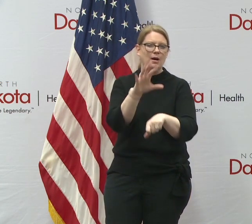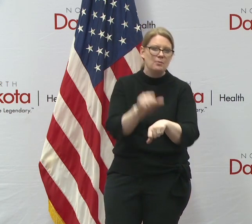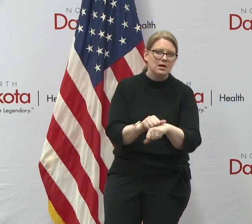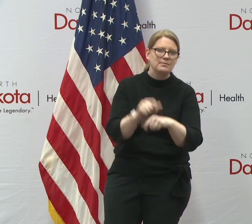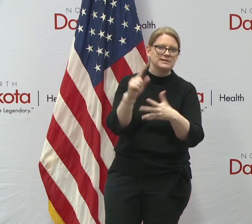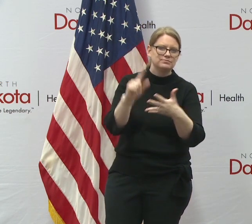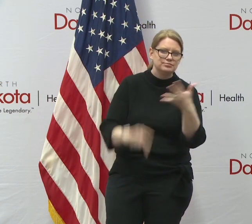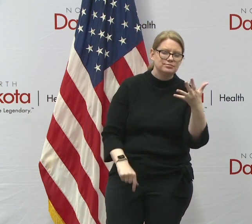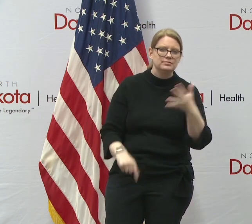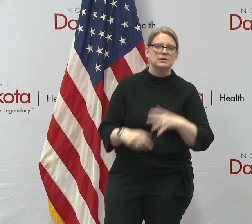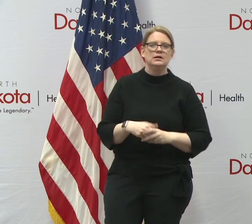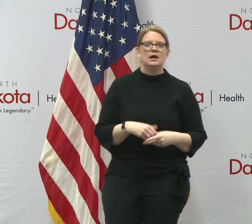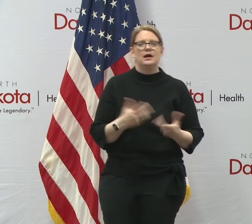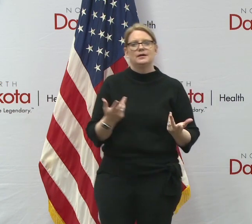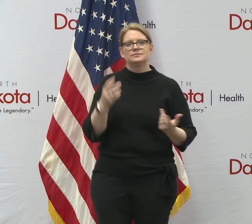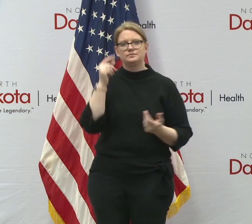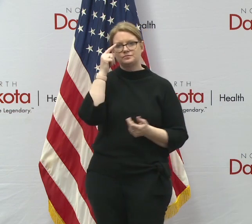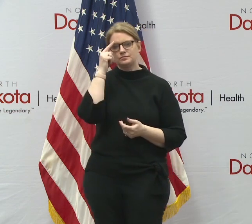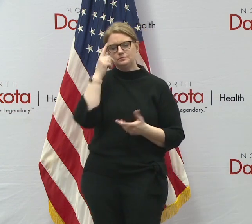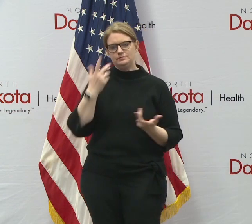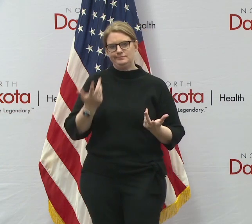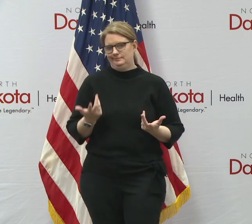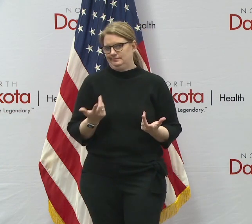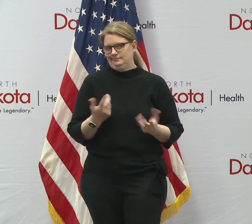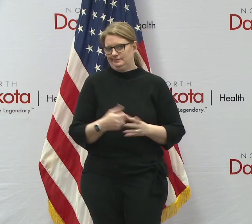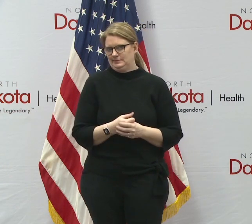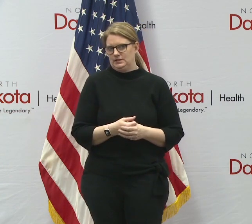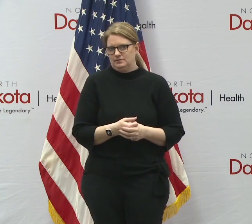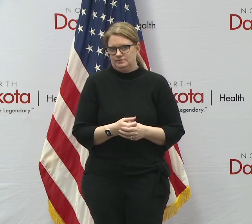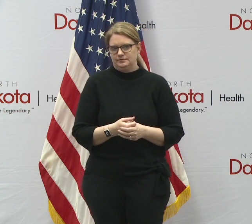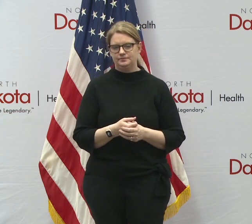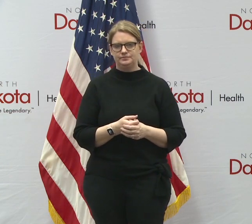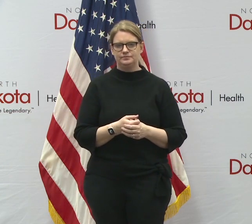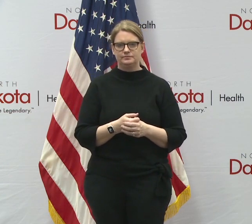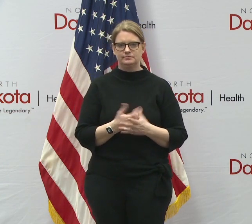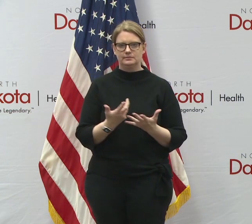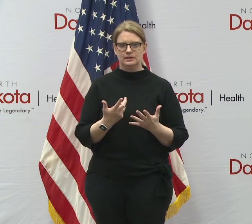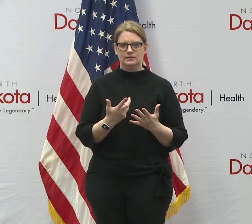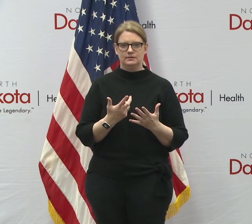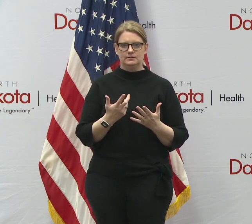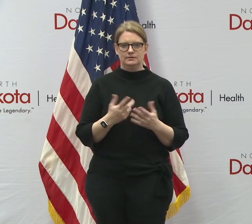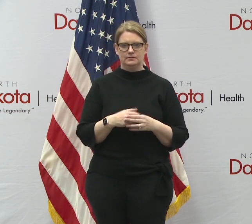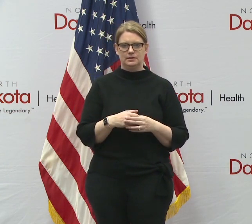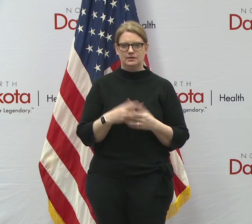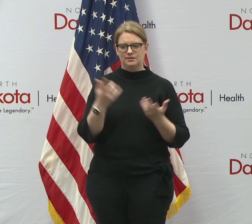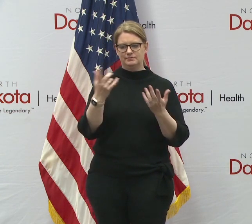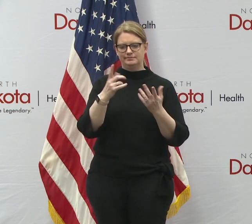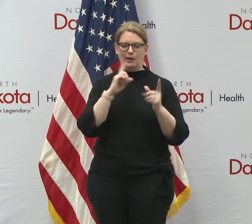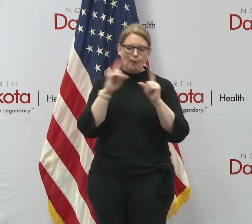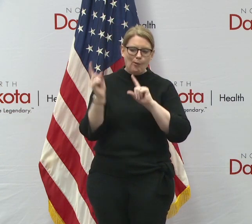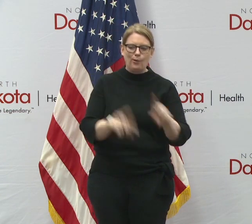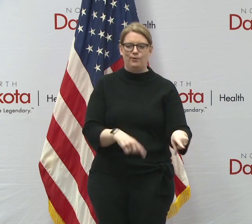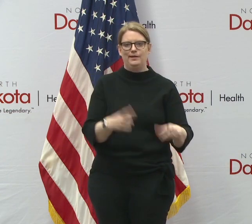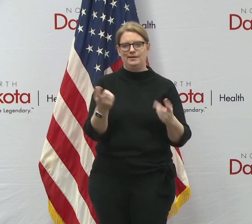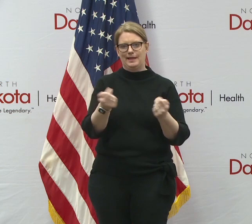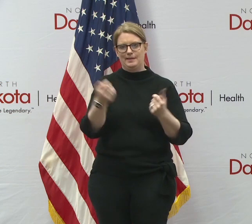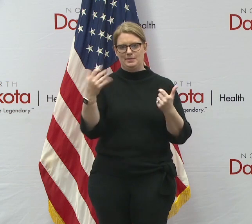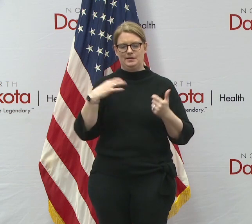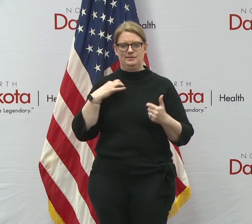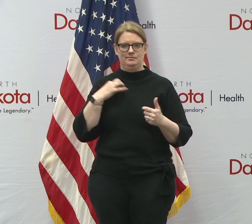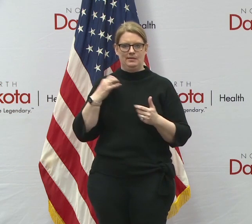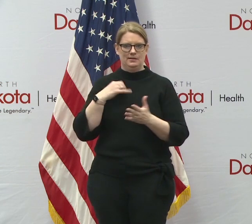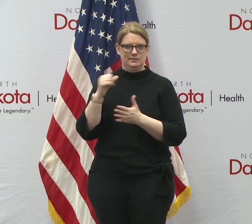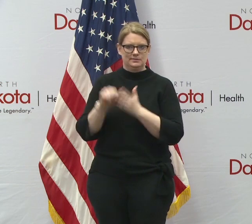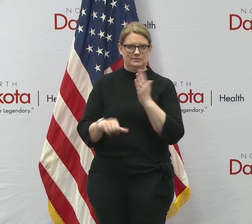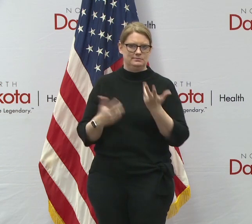nothing maybe other than some optics around mandating eliminating elective, because market forces